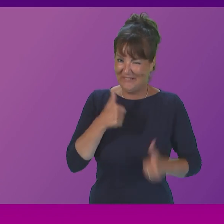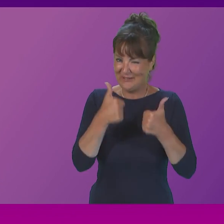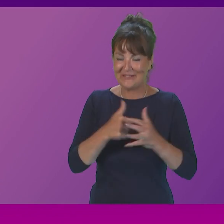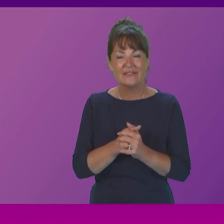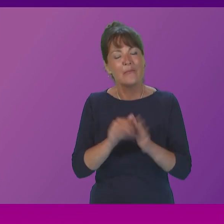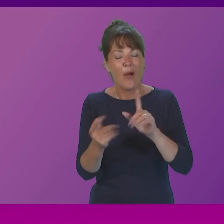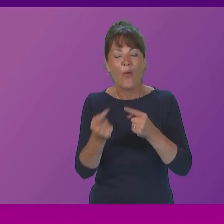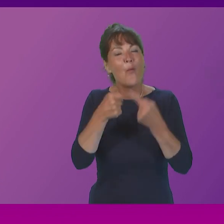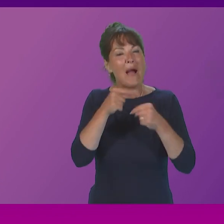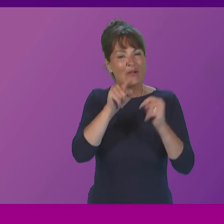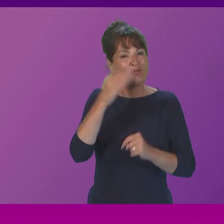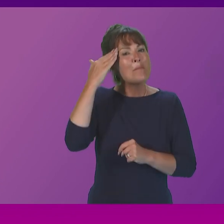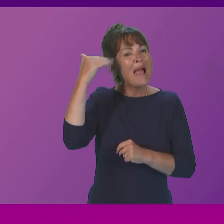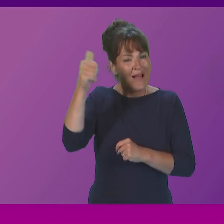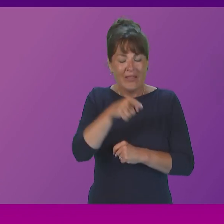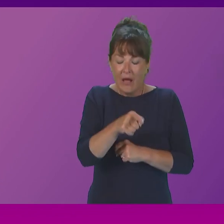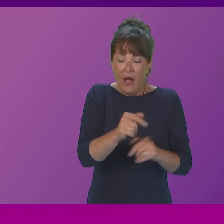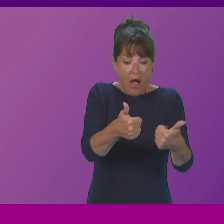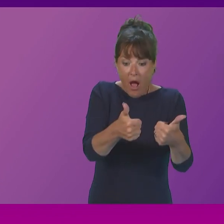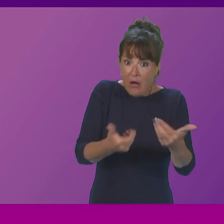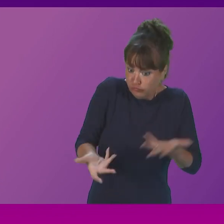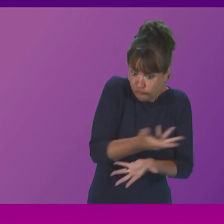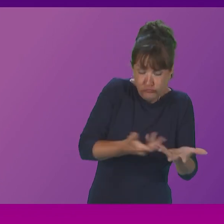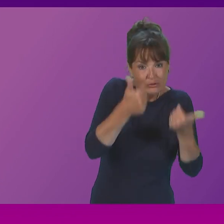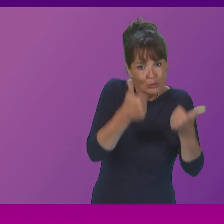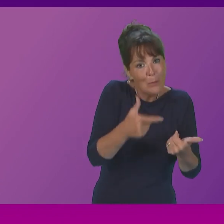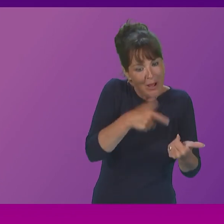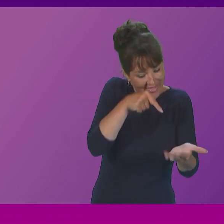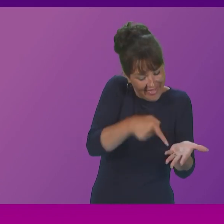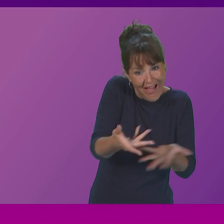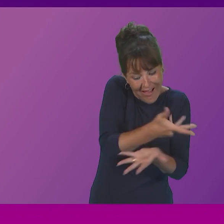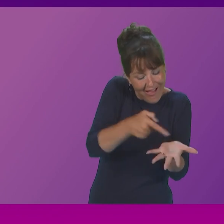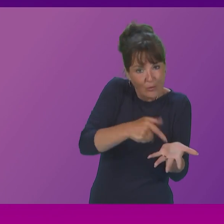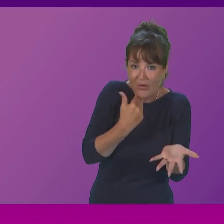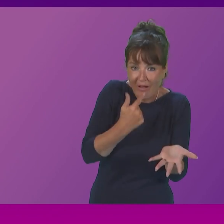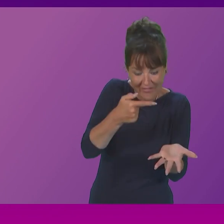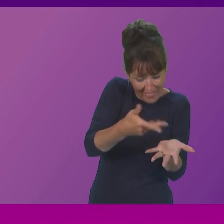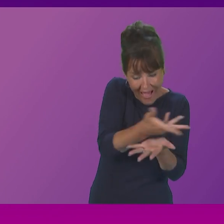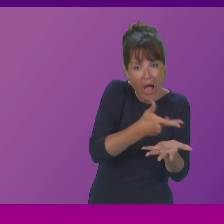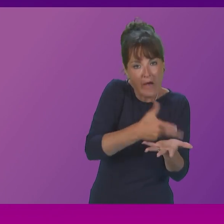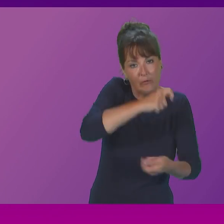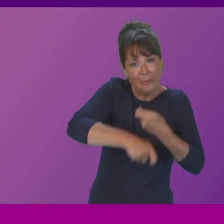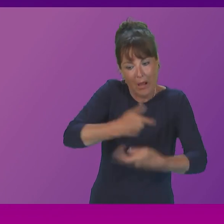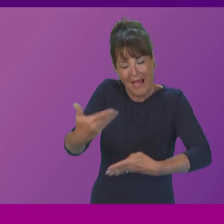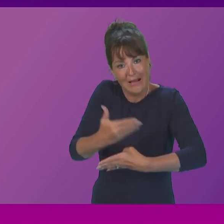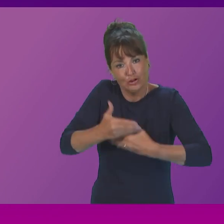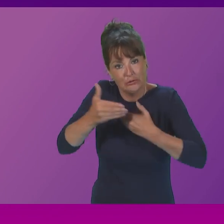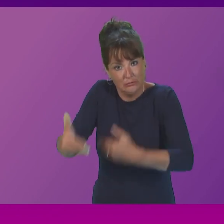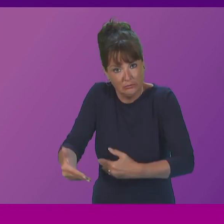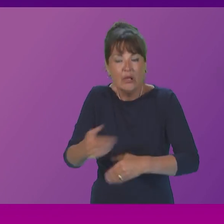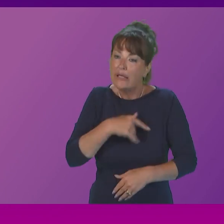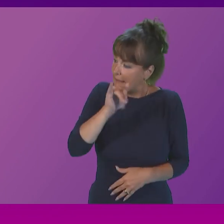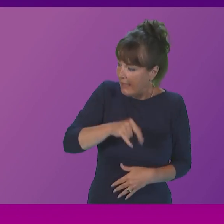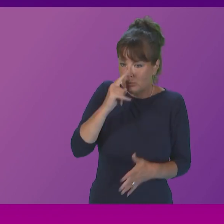health, it is transferring it over into our actions. So whilst we can put in money, and there could always be